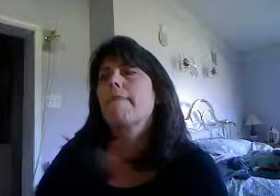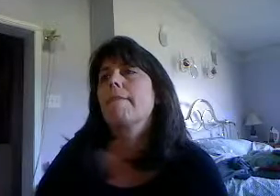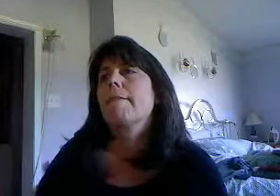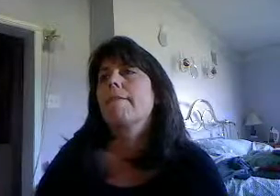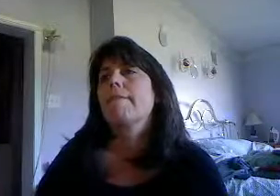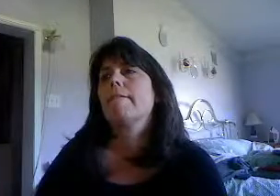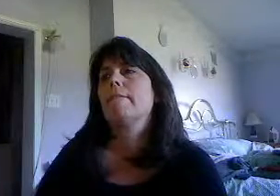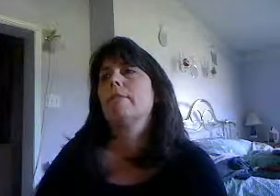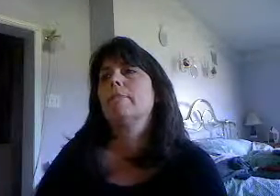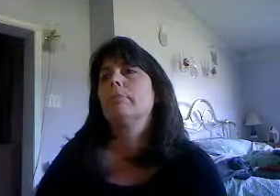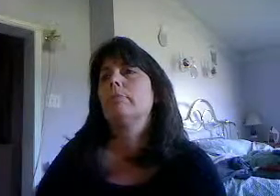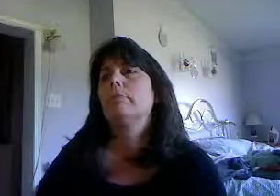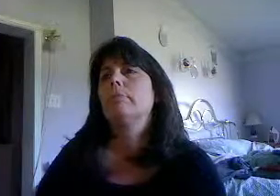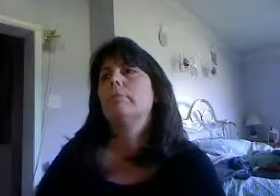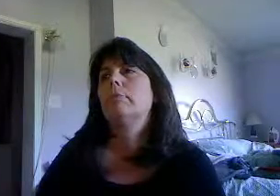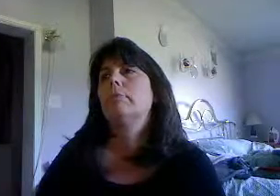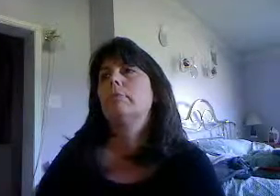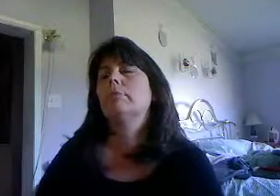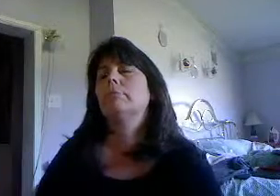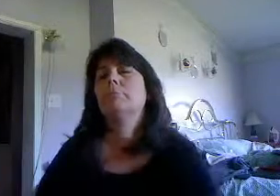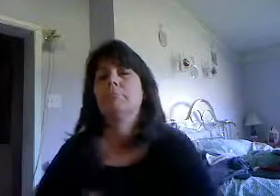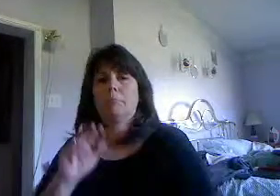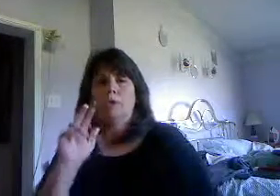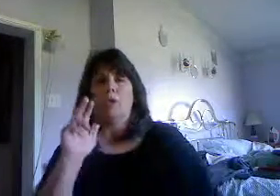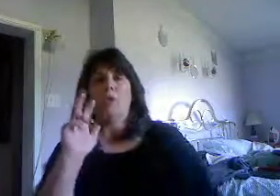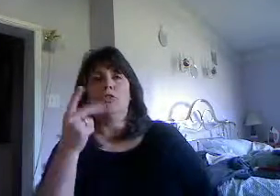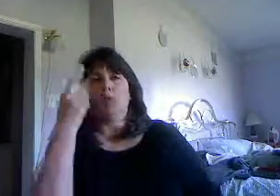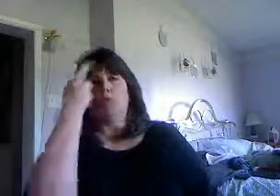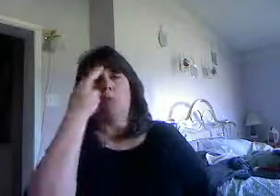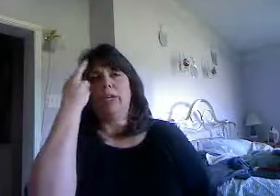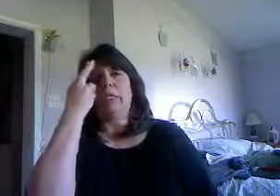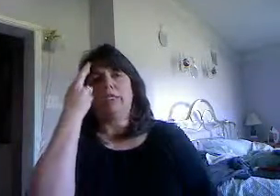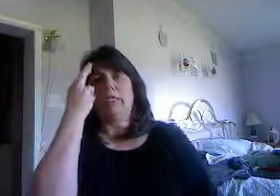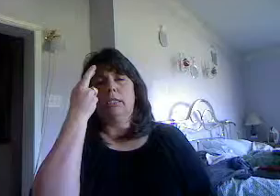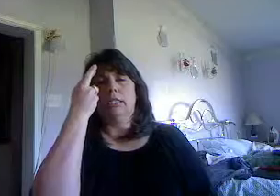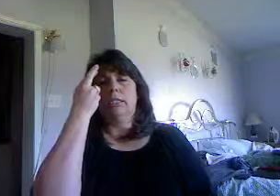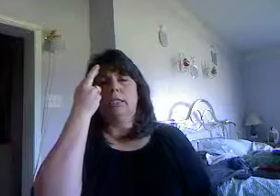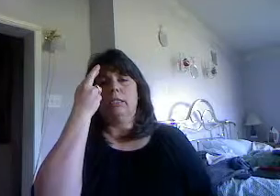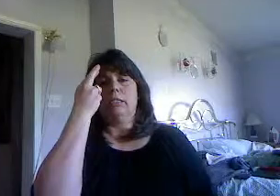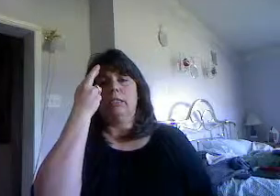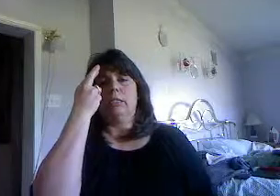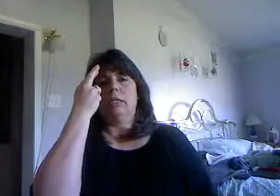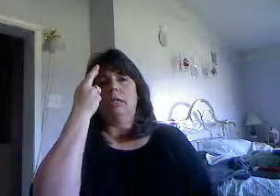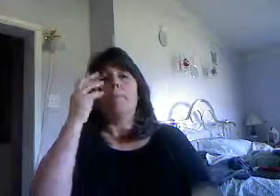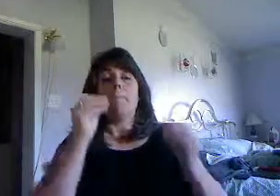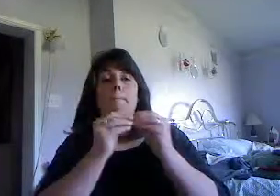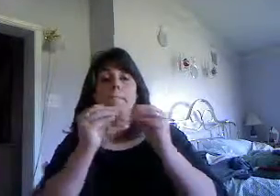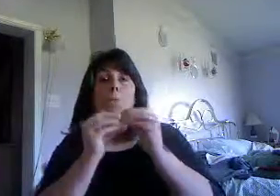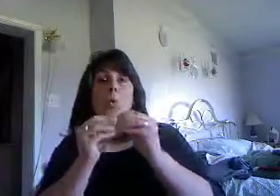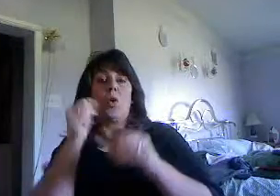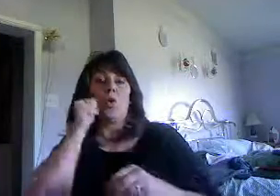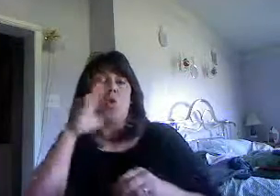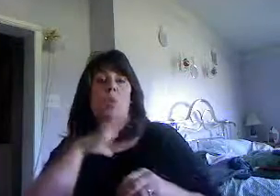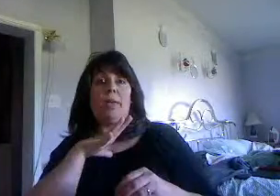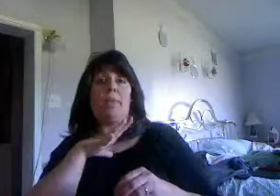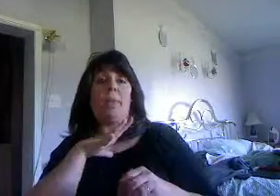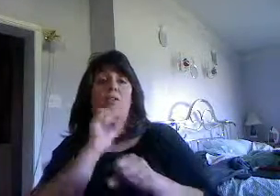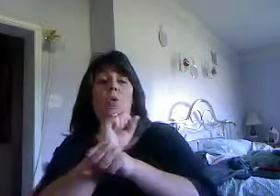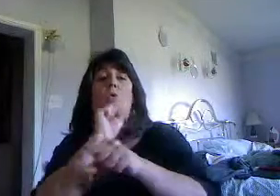restaurants. And a third reason is the growing number of women in the labor force. As more women work, we all